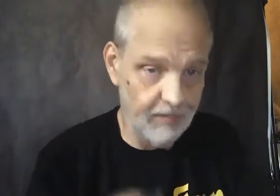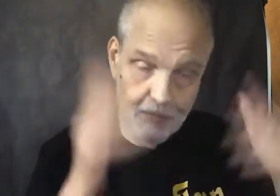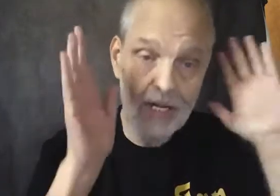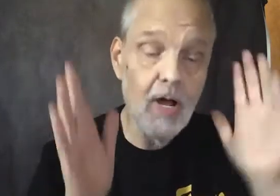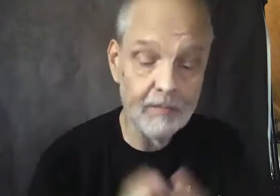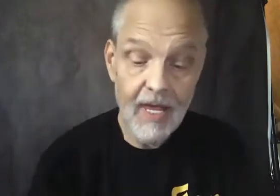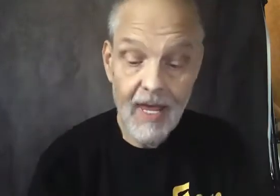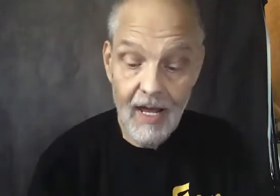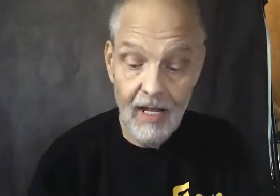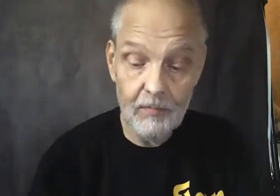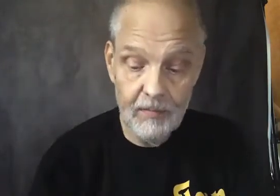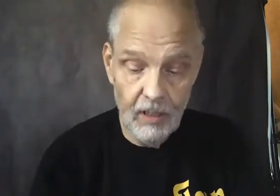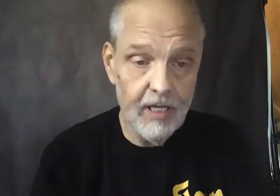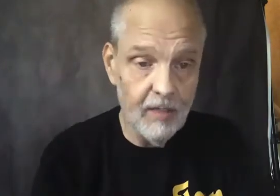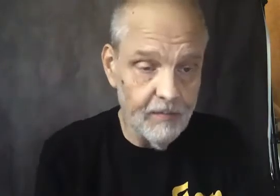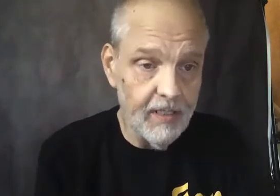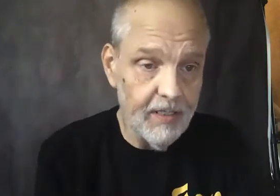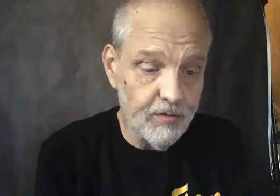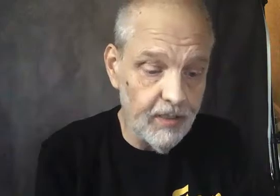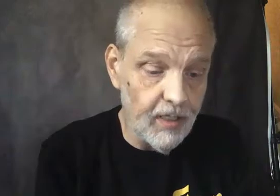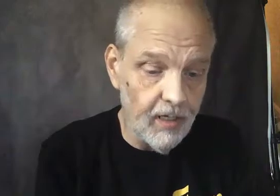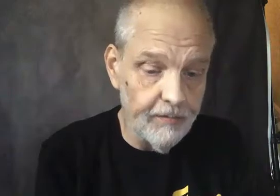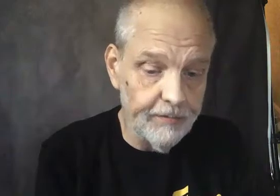keep that in mind. Okay, the history of